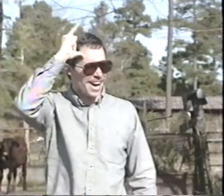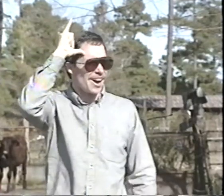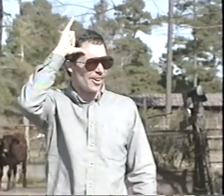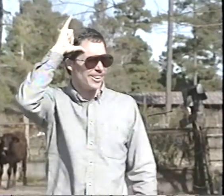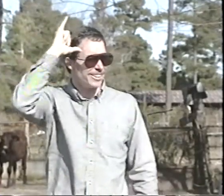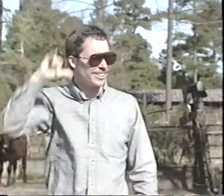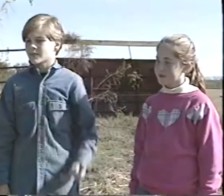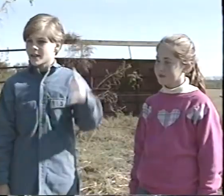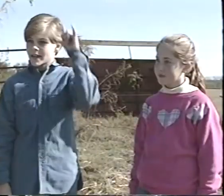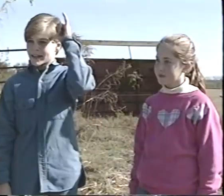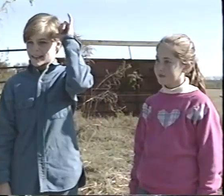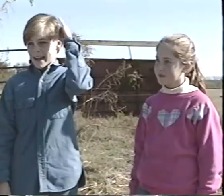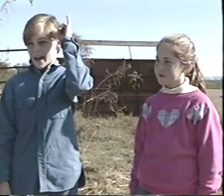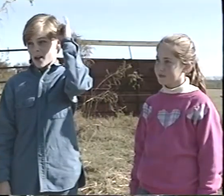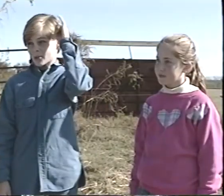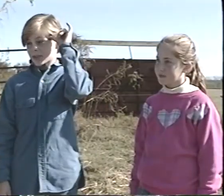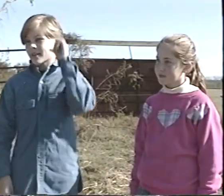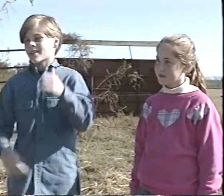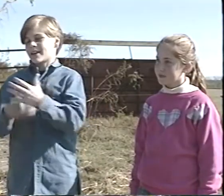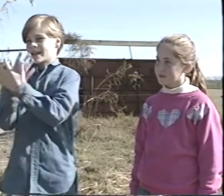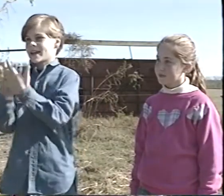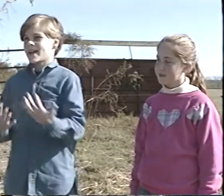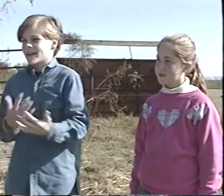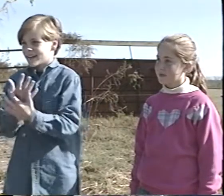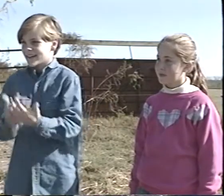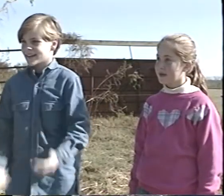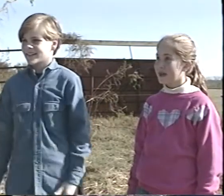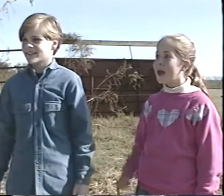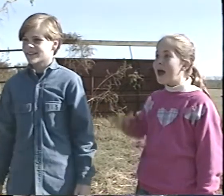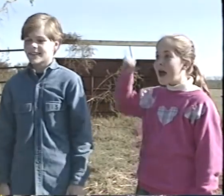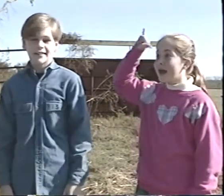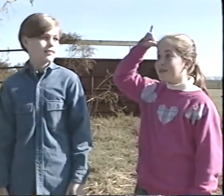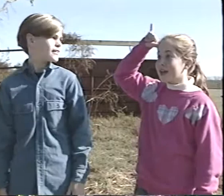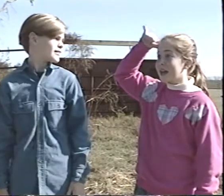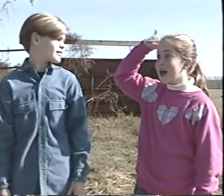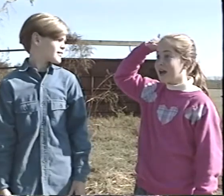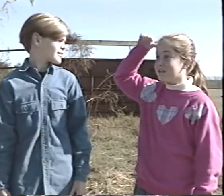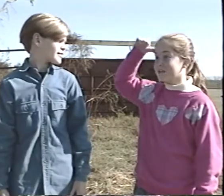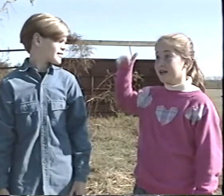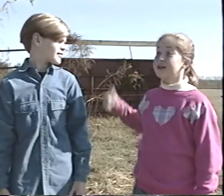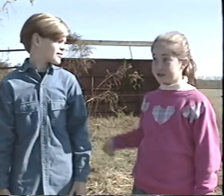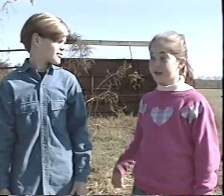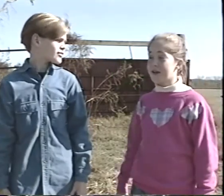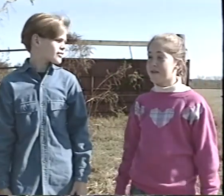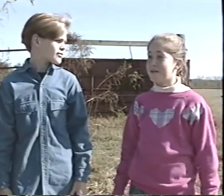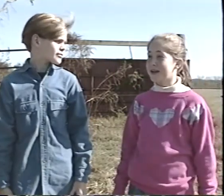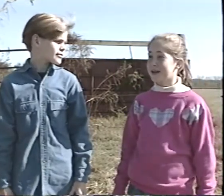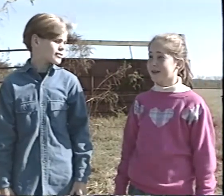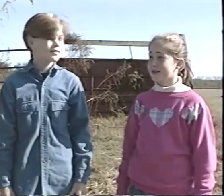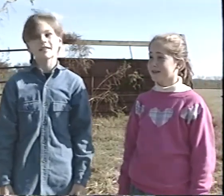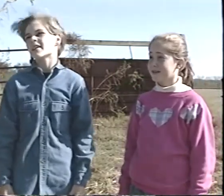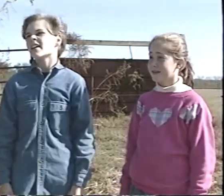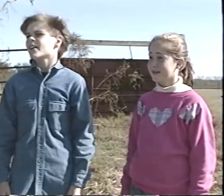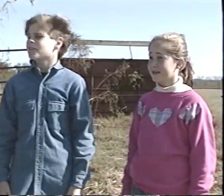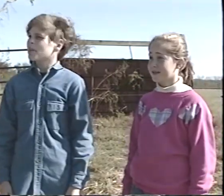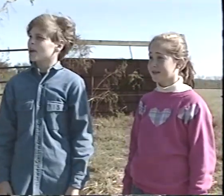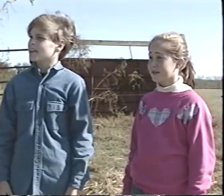Cow. Cows like hay. And the cows sure are big. Grandpa doesn't have